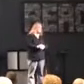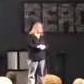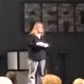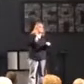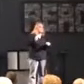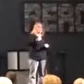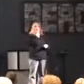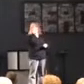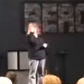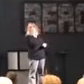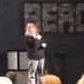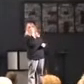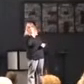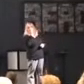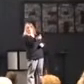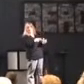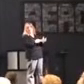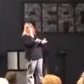We'll never know.